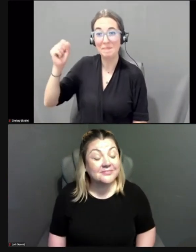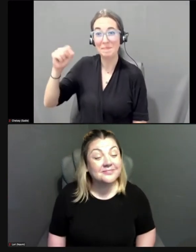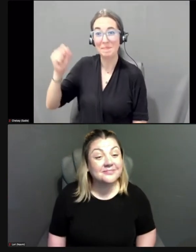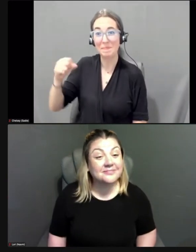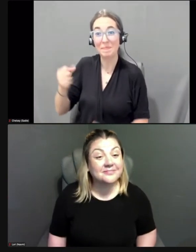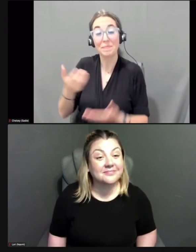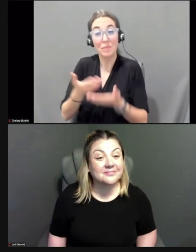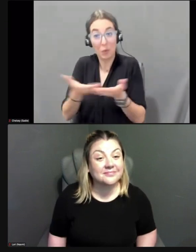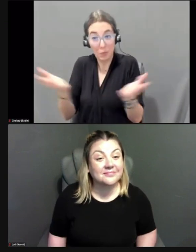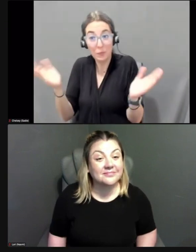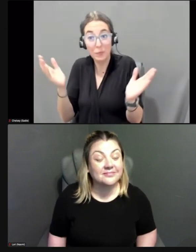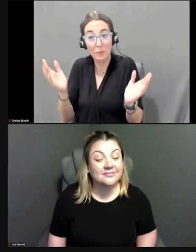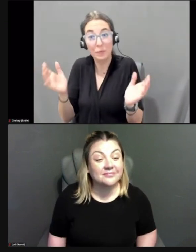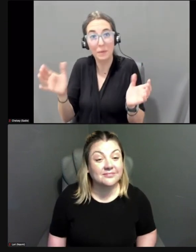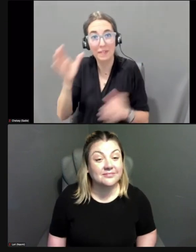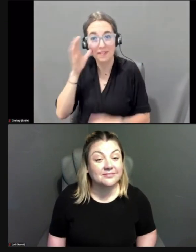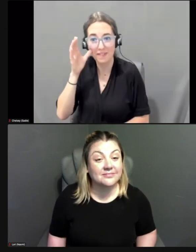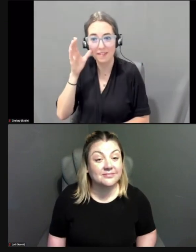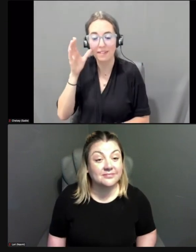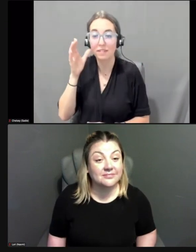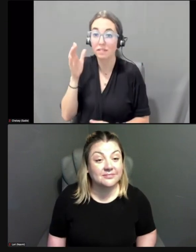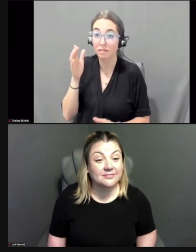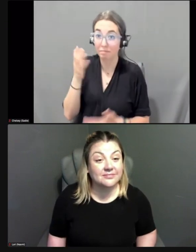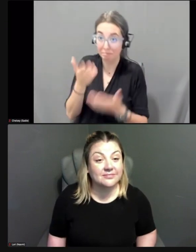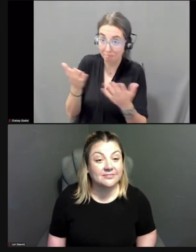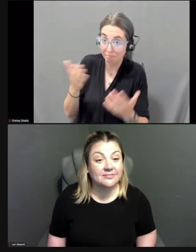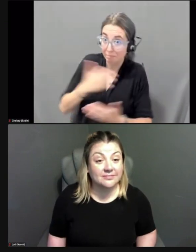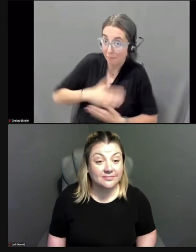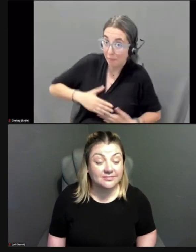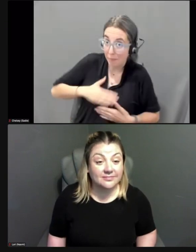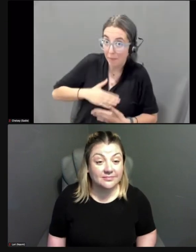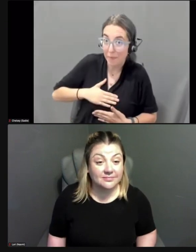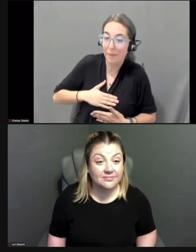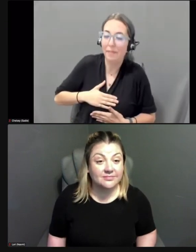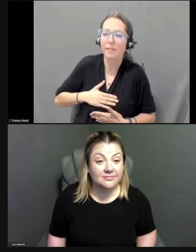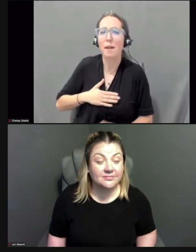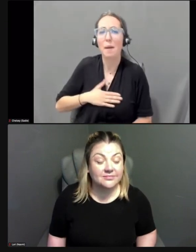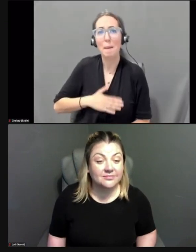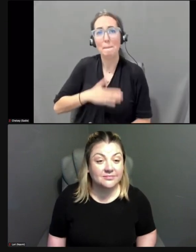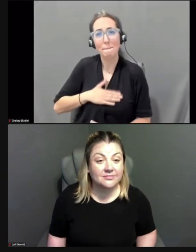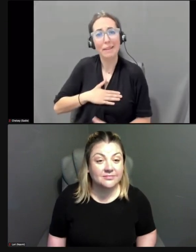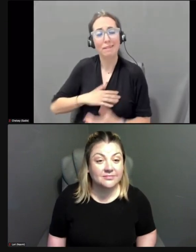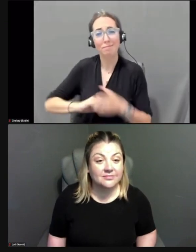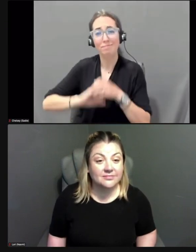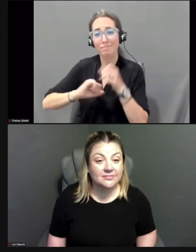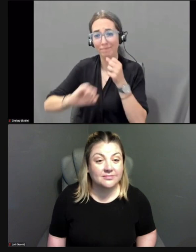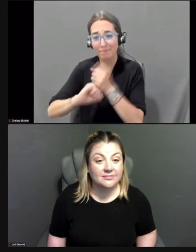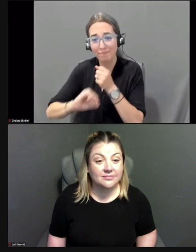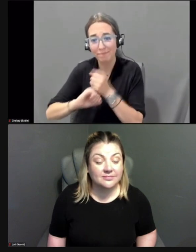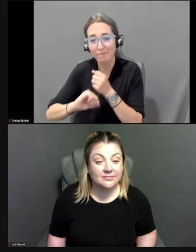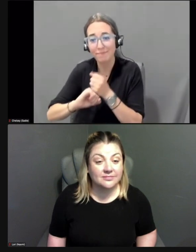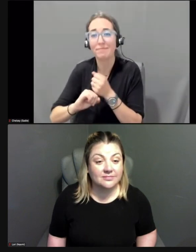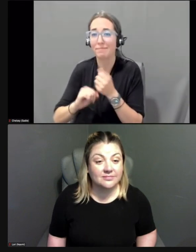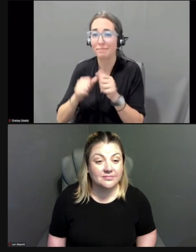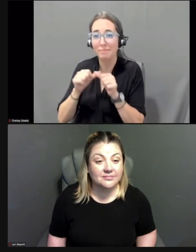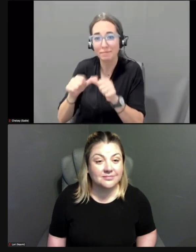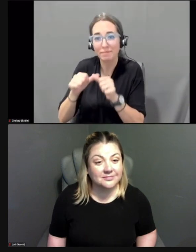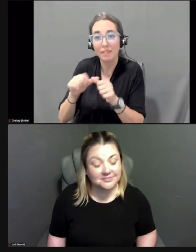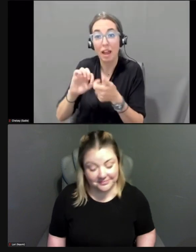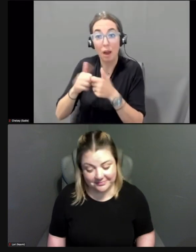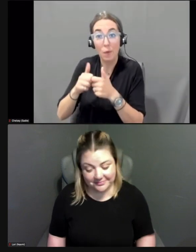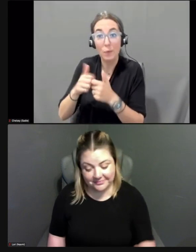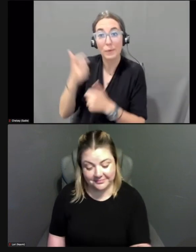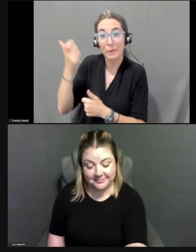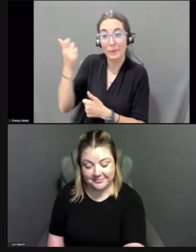this podcast and you enjoyed it, we would love for you to continue supporting us by subscribing, rating,